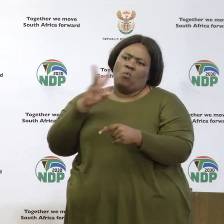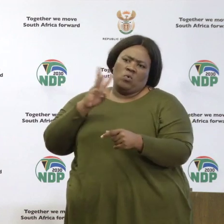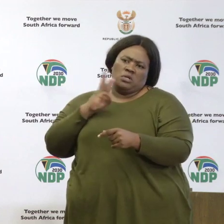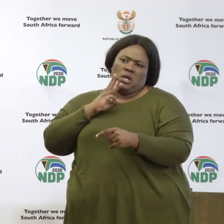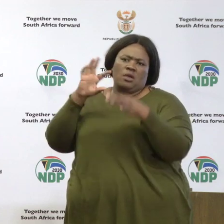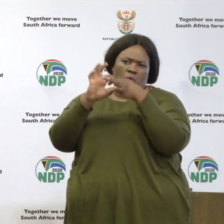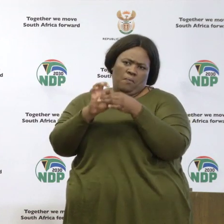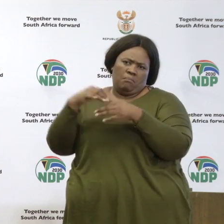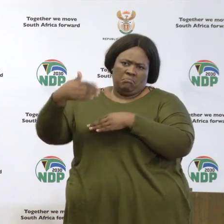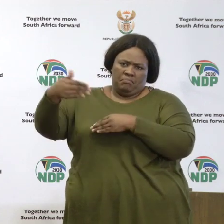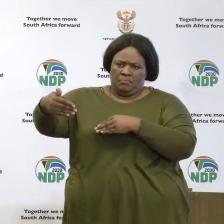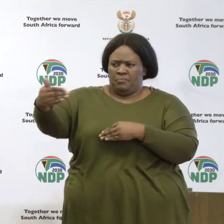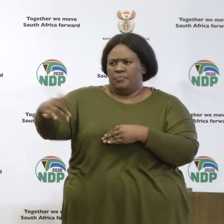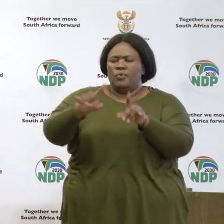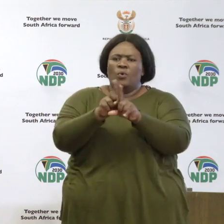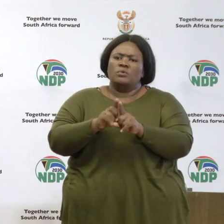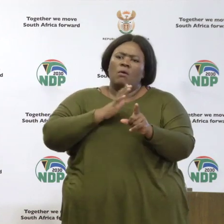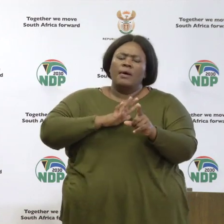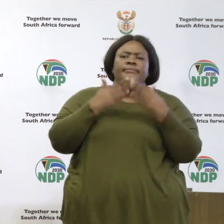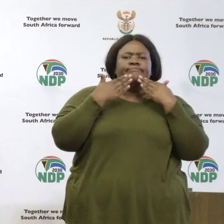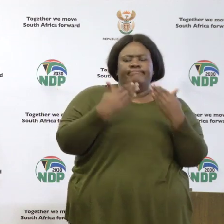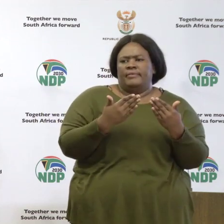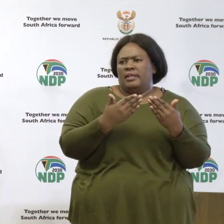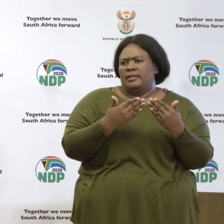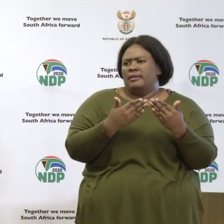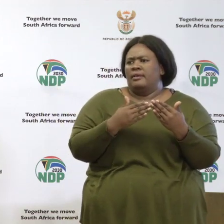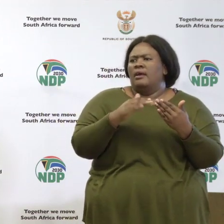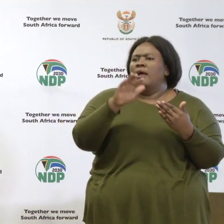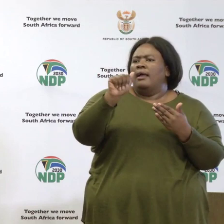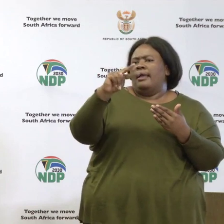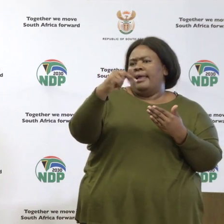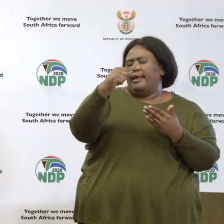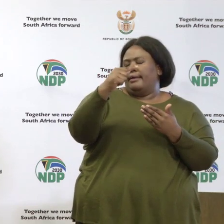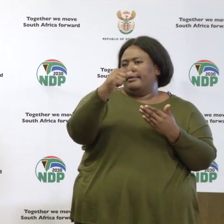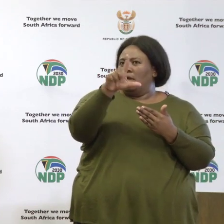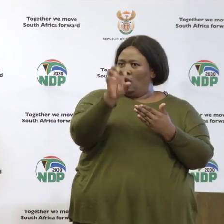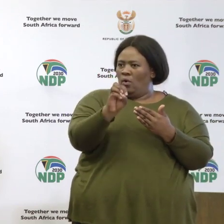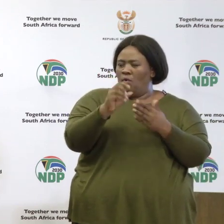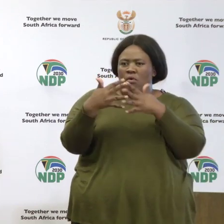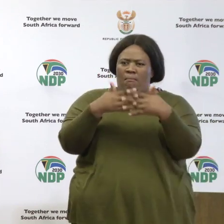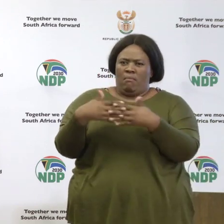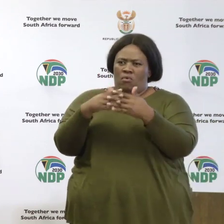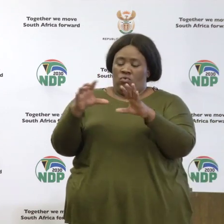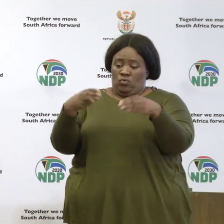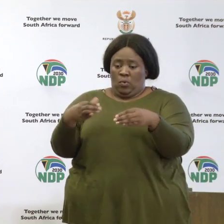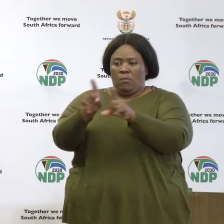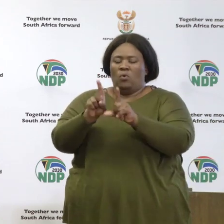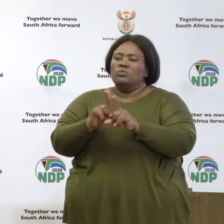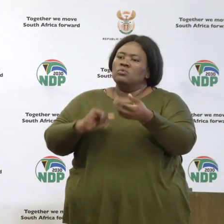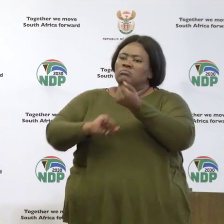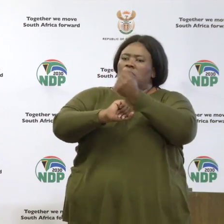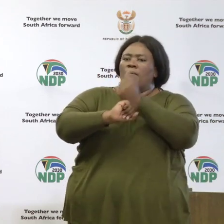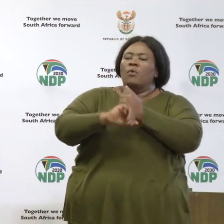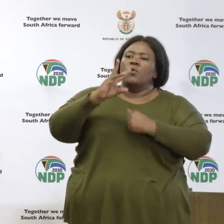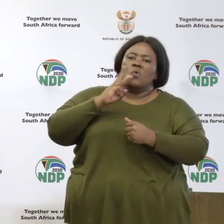regular basis. We would like to give our gratitude to the Anglo-American group, which has pledged support for the provision of